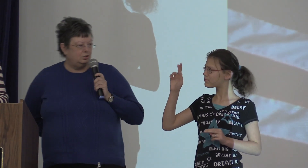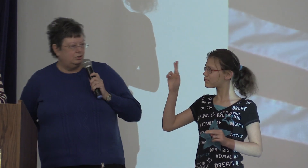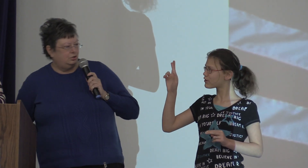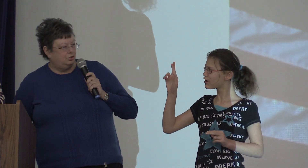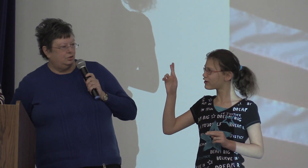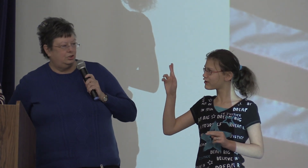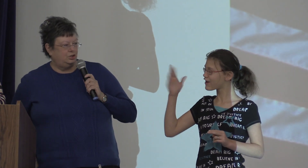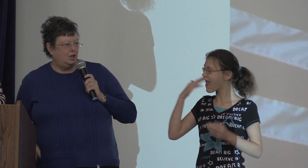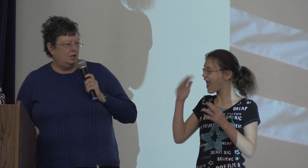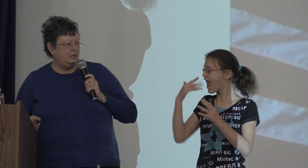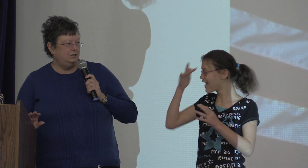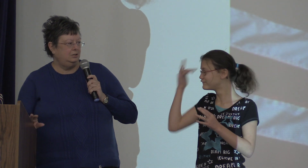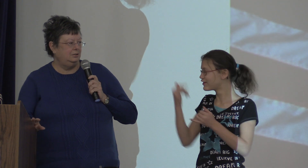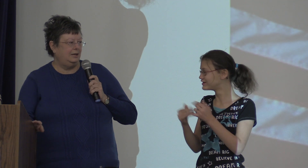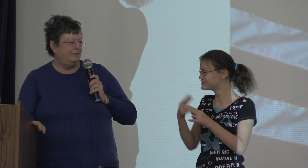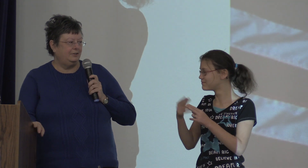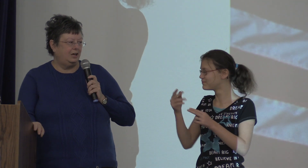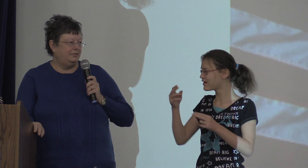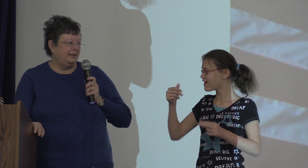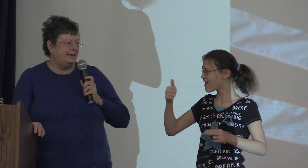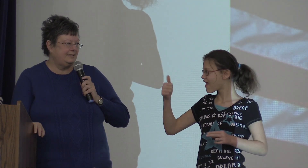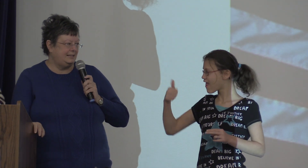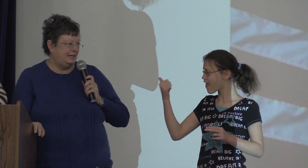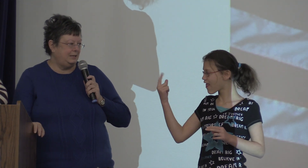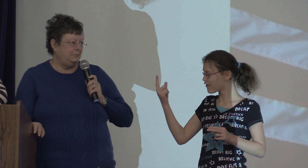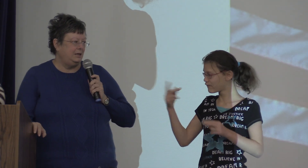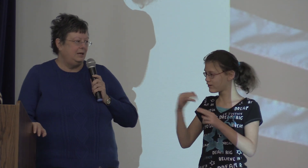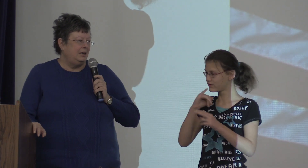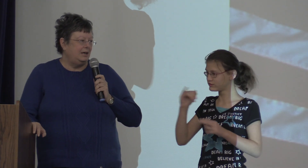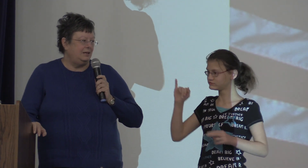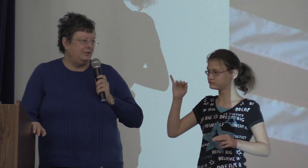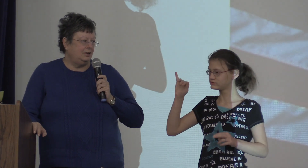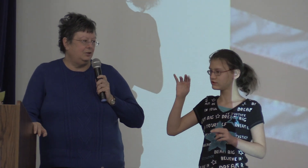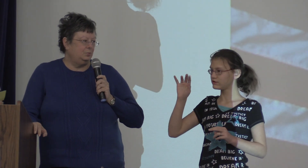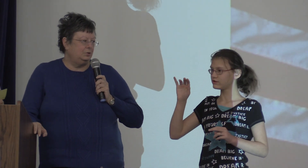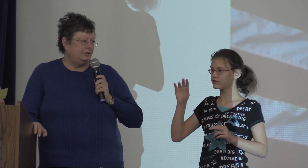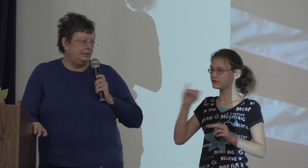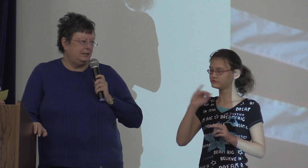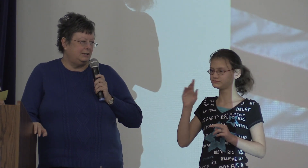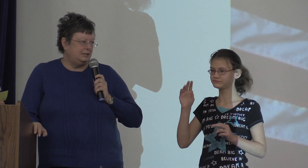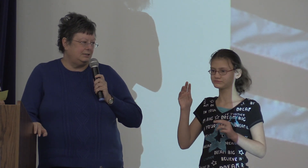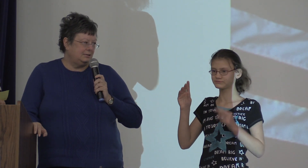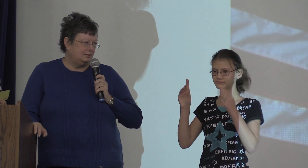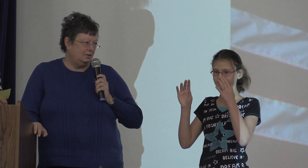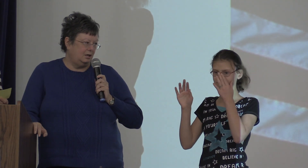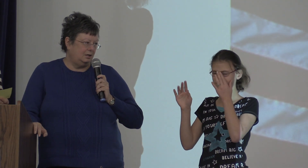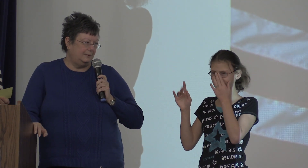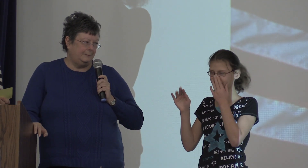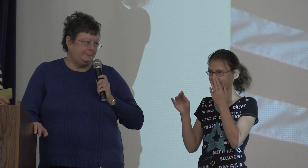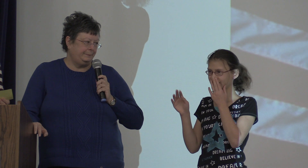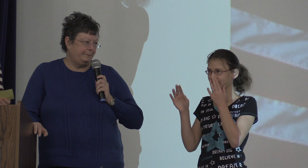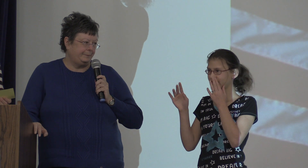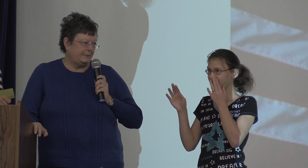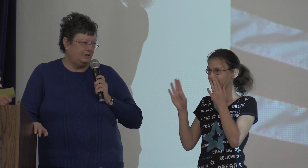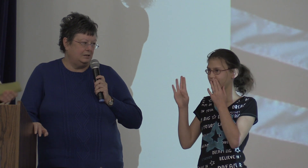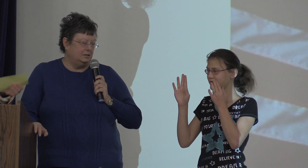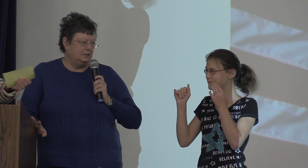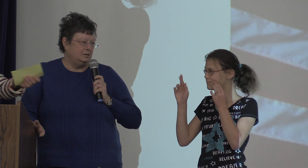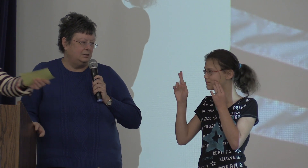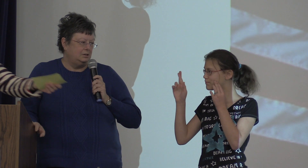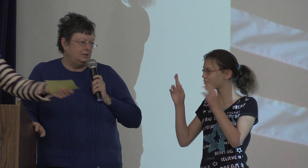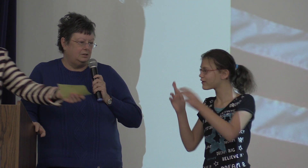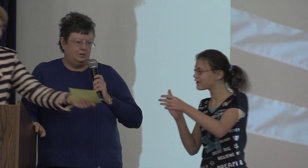is John, I forgot the last name, and the other one is